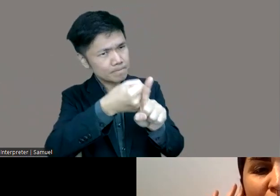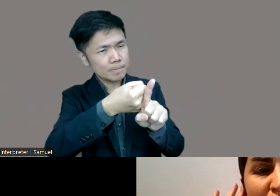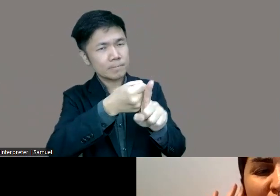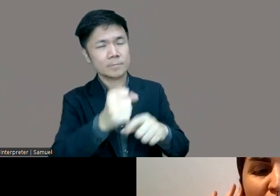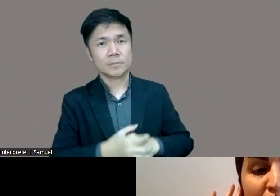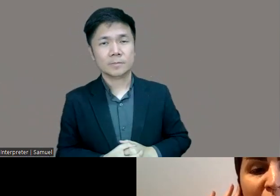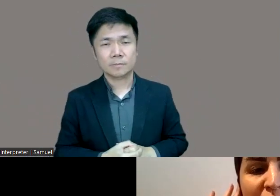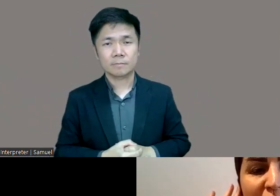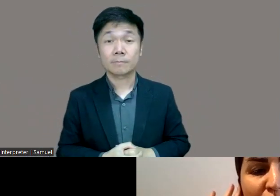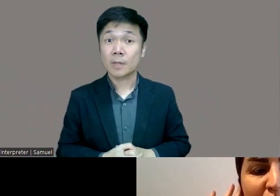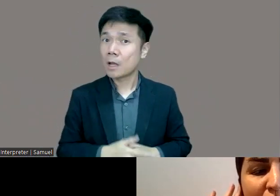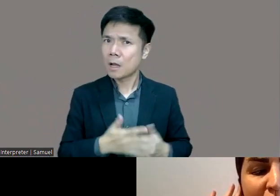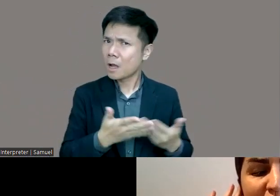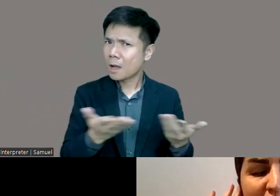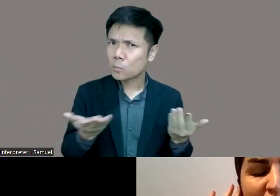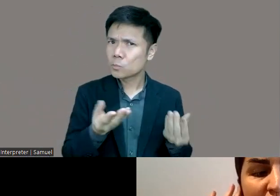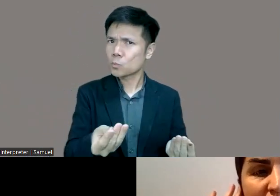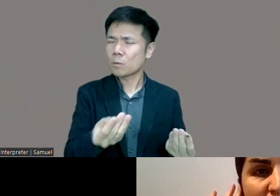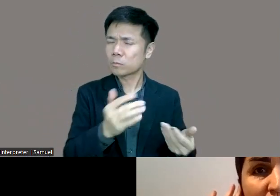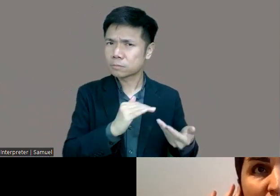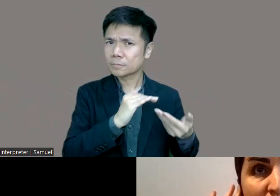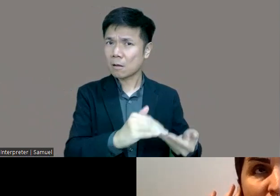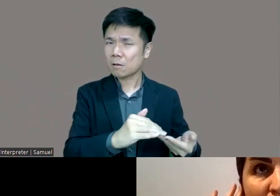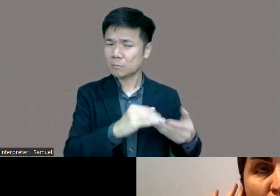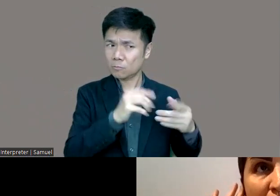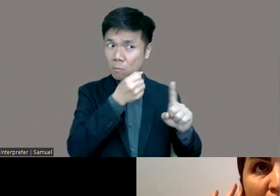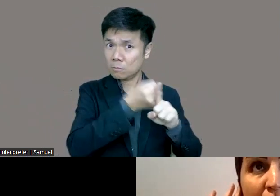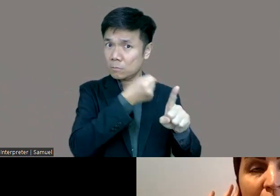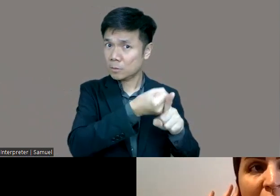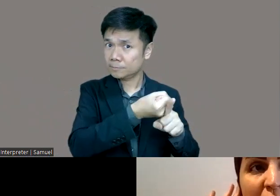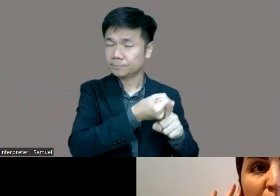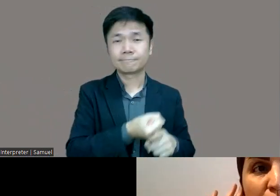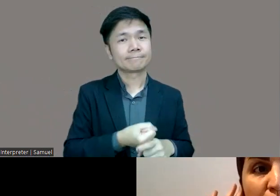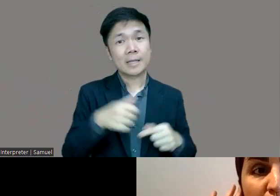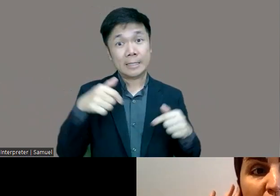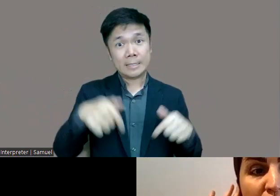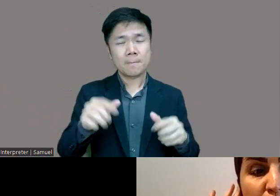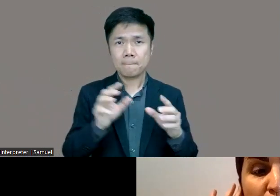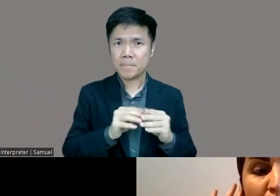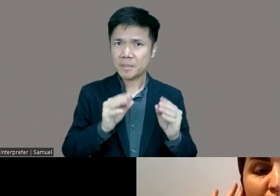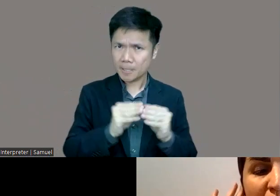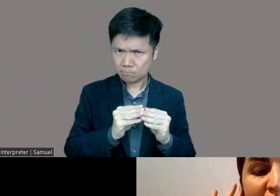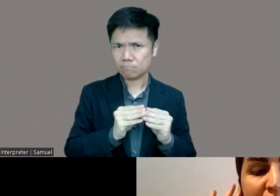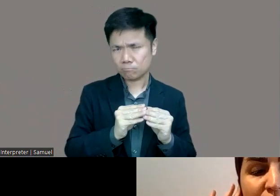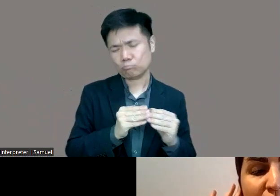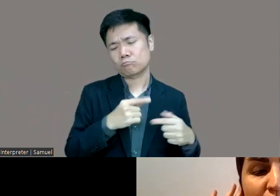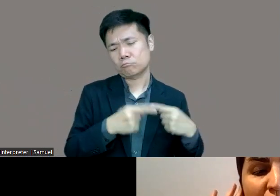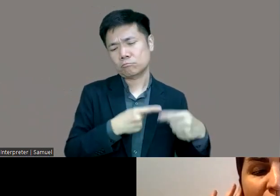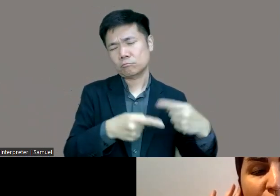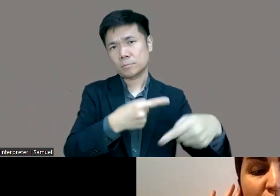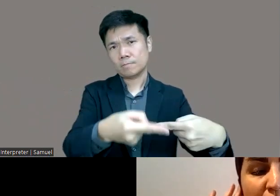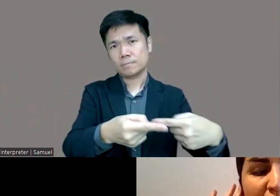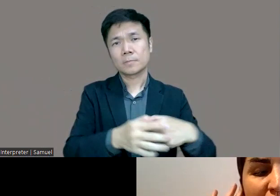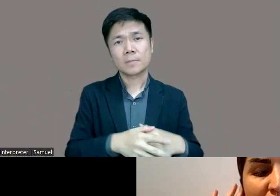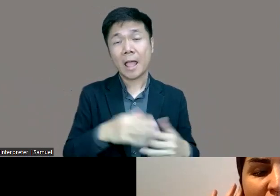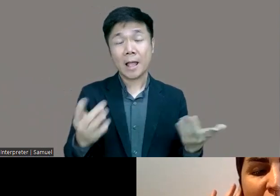do. First of all, these kind of meetings that we have right now should happen all the time. So problems like this, when you raise